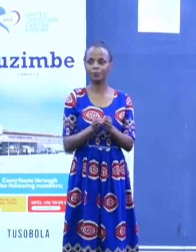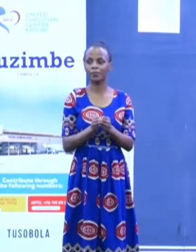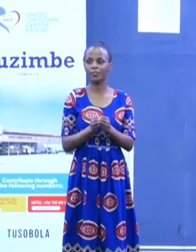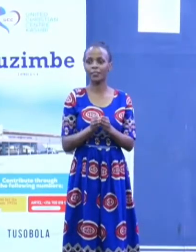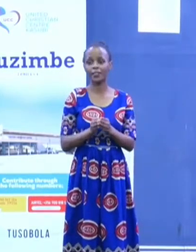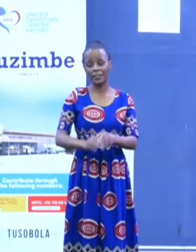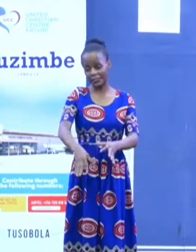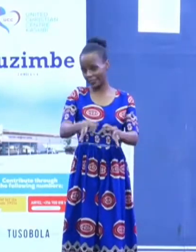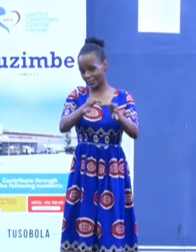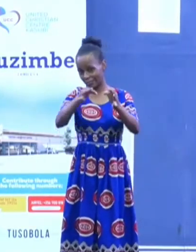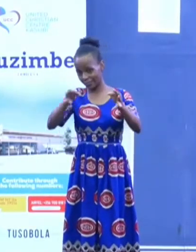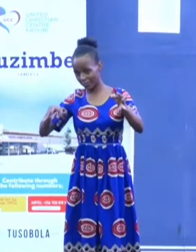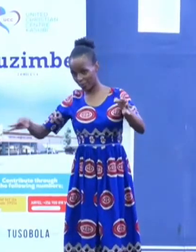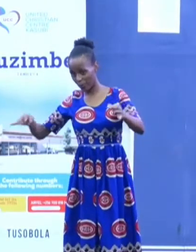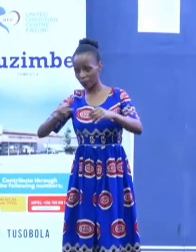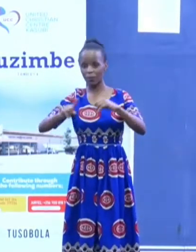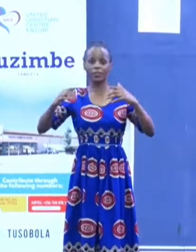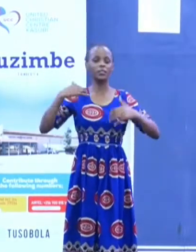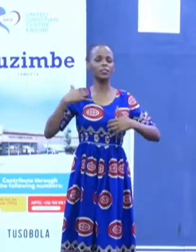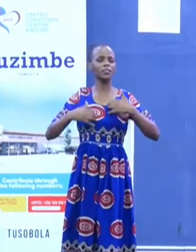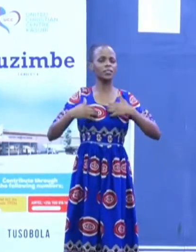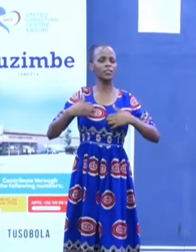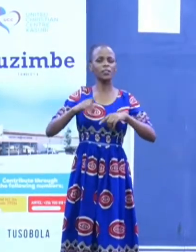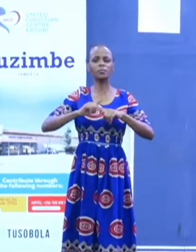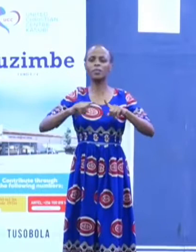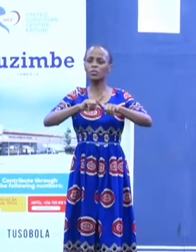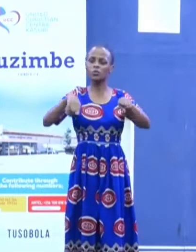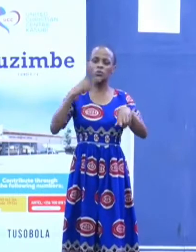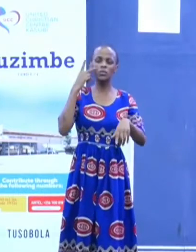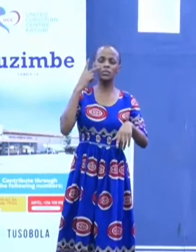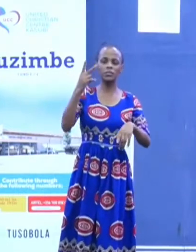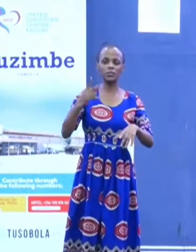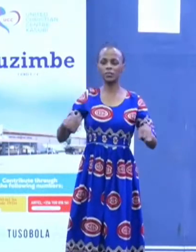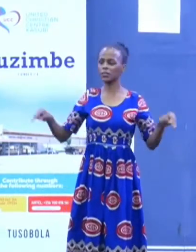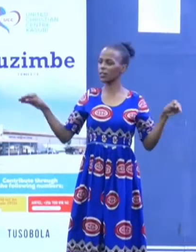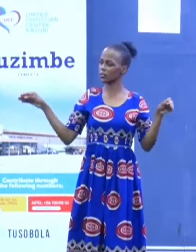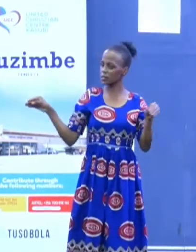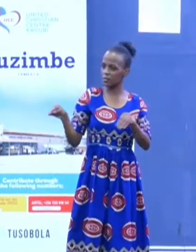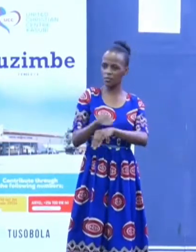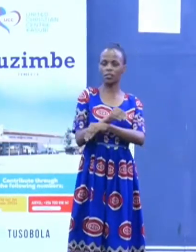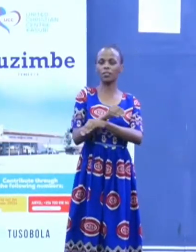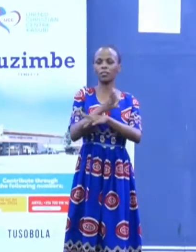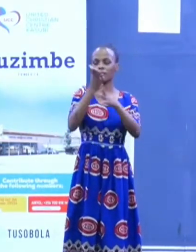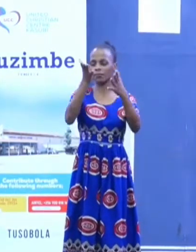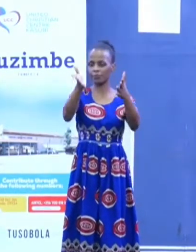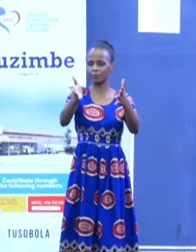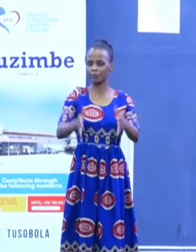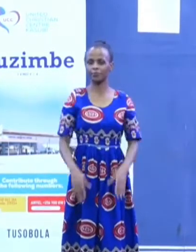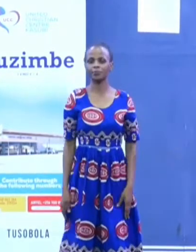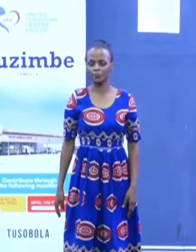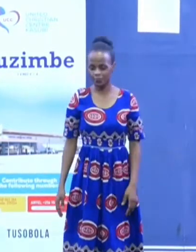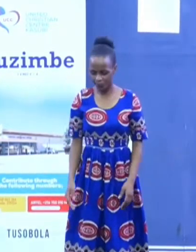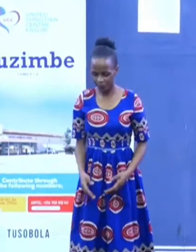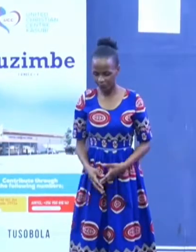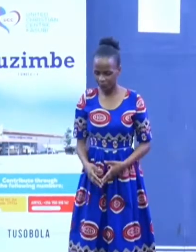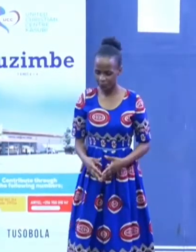Wawanvu wanyuma naye tulaba okuwaanyisa okwaliwo. It's quite long and